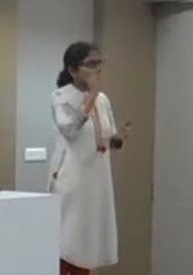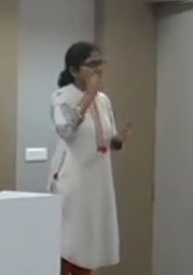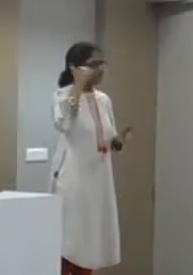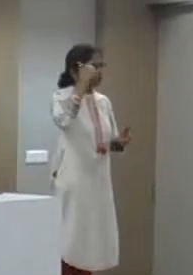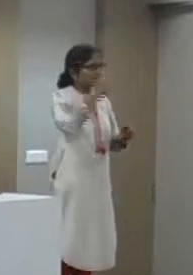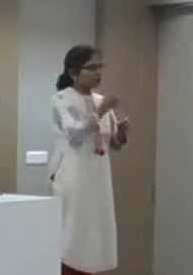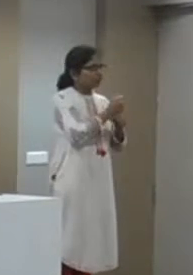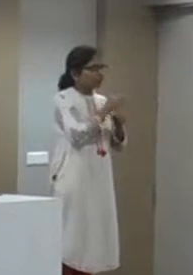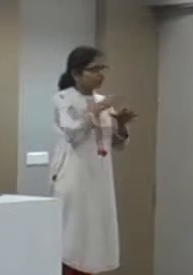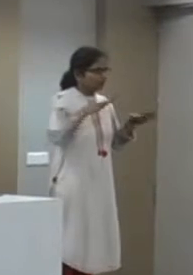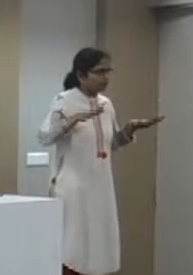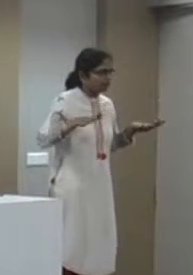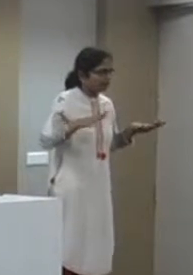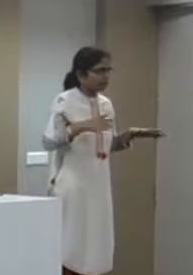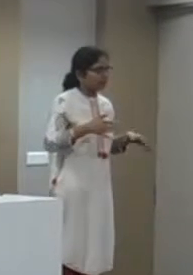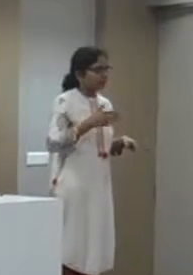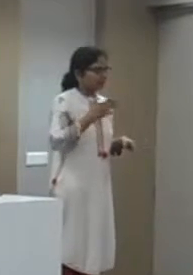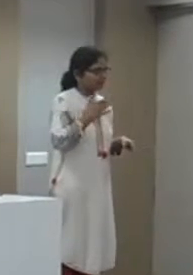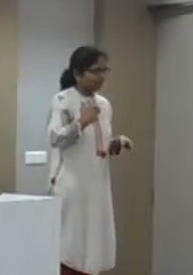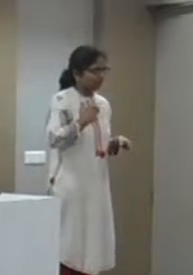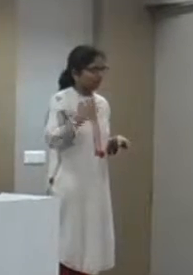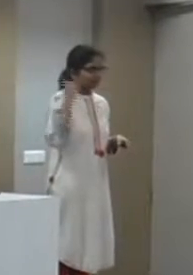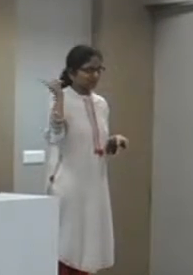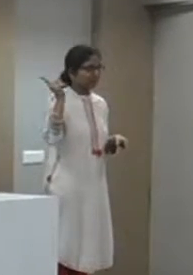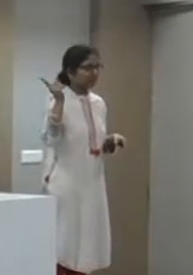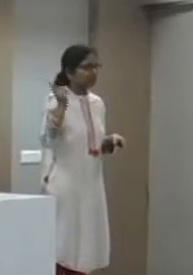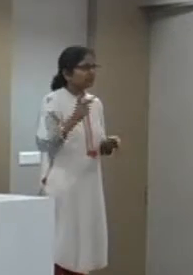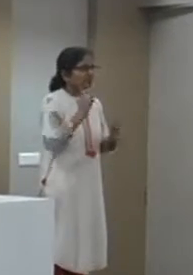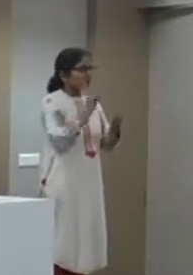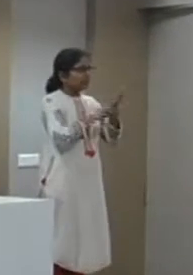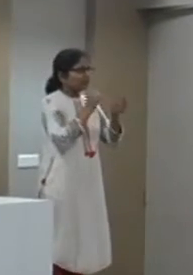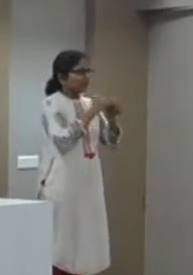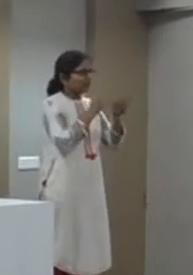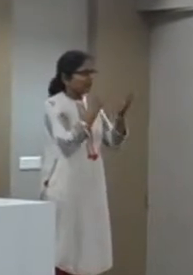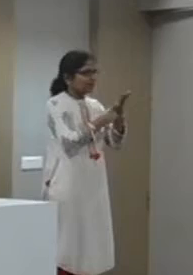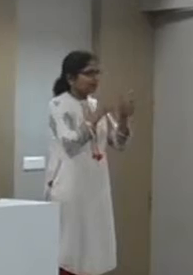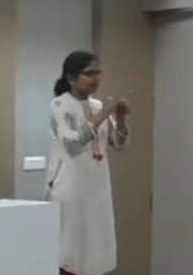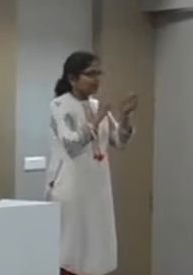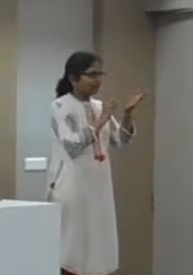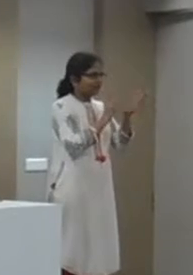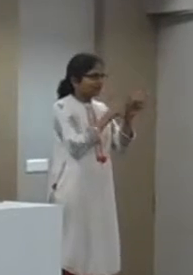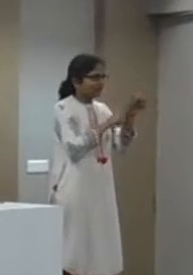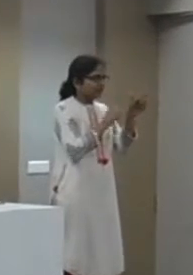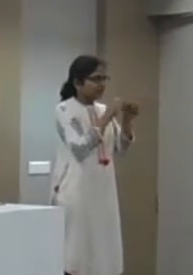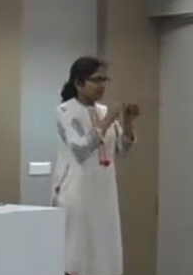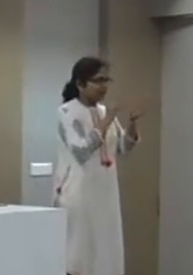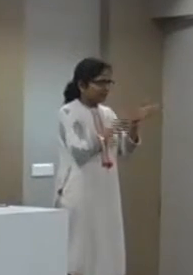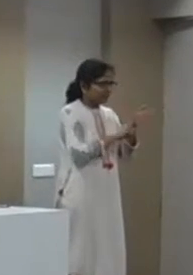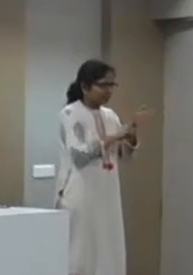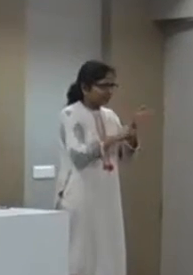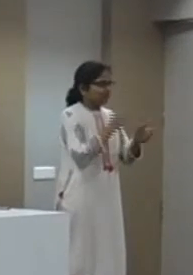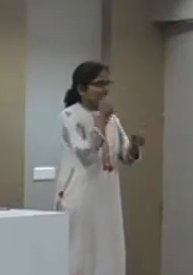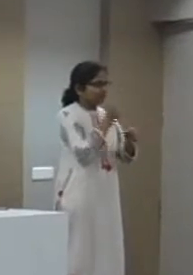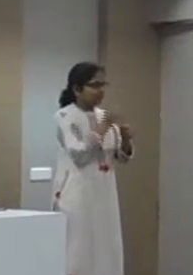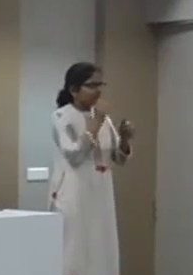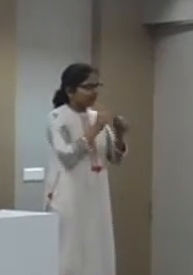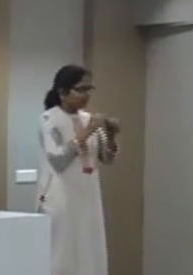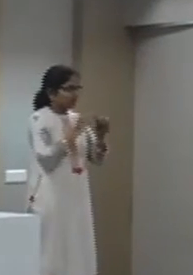Goa, I, Narayan Garg, Nodal Officer for Persons with Disability,